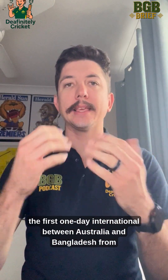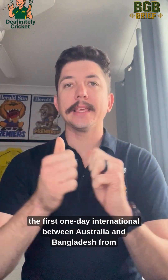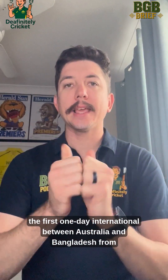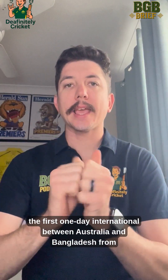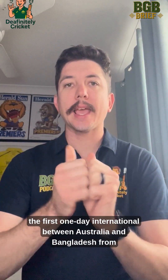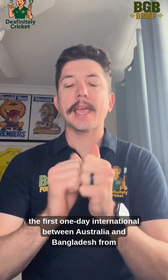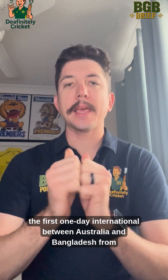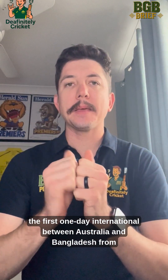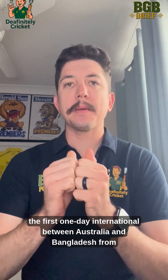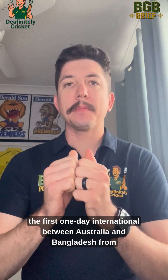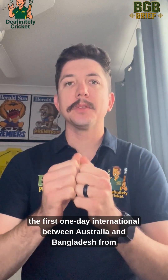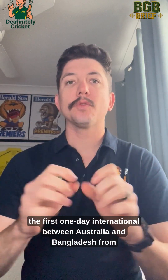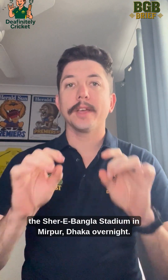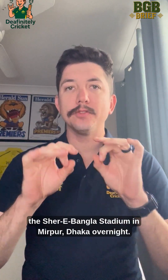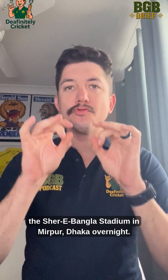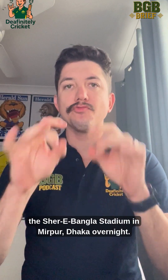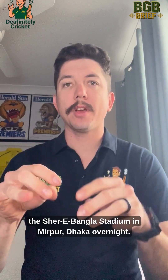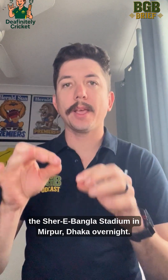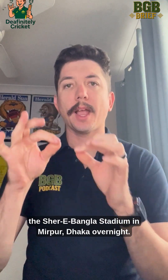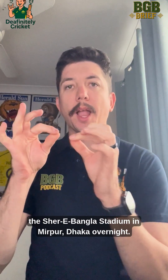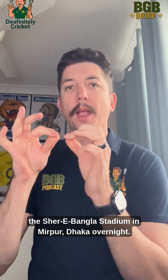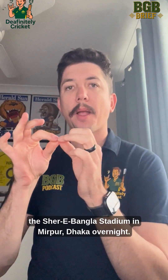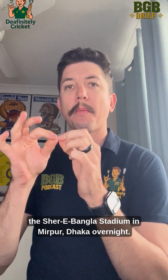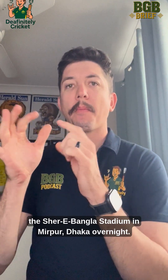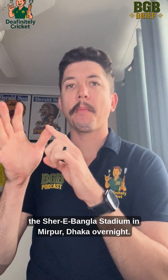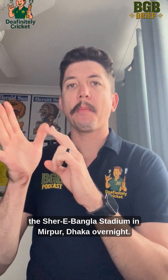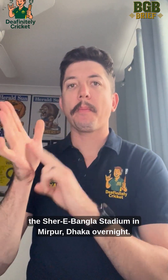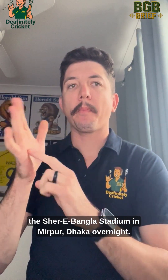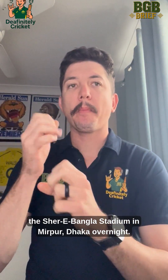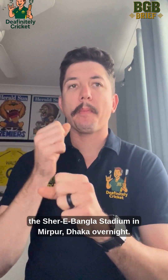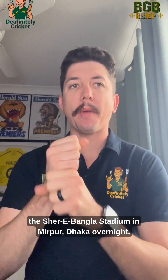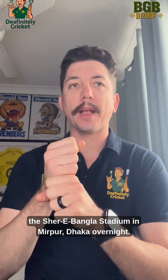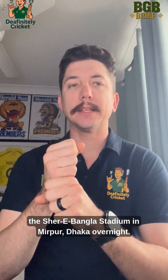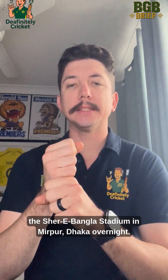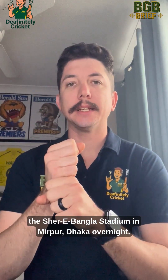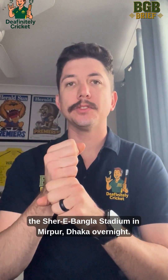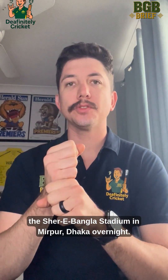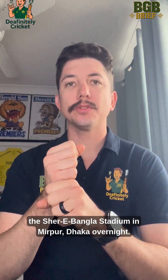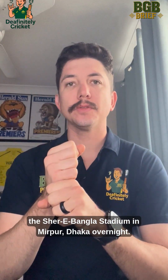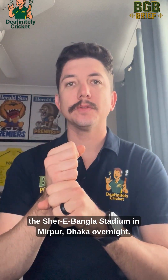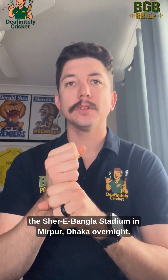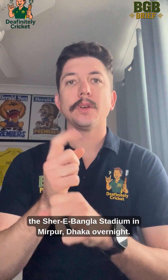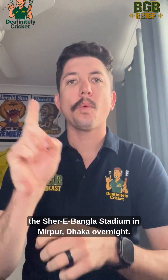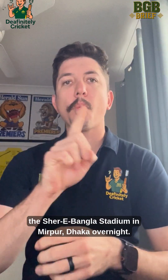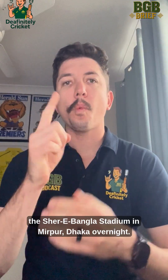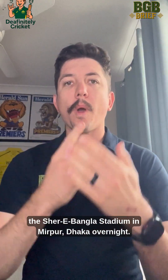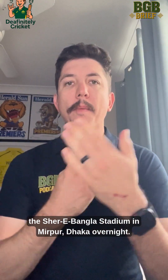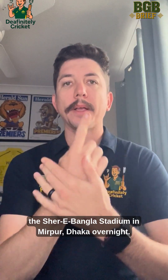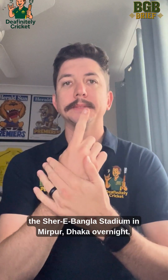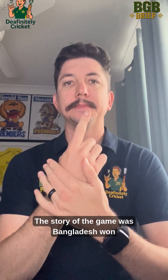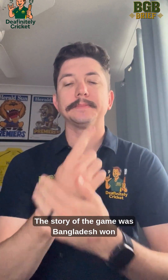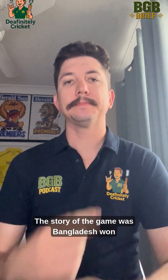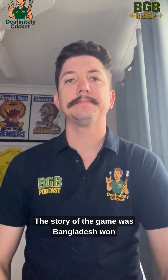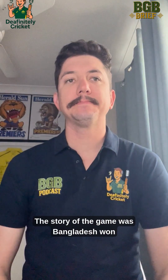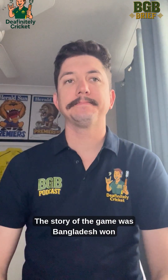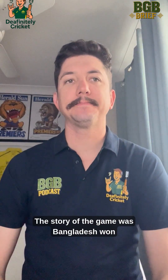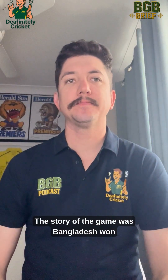and Bangladesh from Shirley Bungalow Stadium in Mayapur in Dhaka overnight. The story